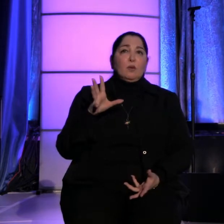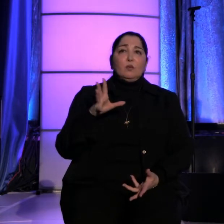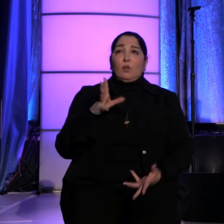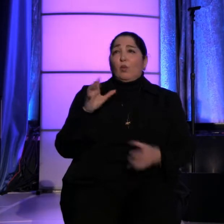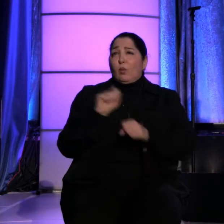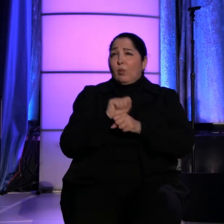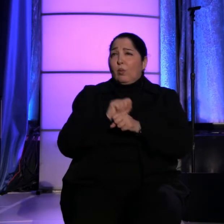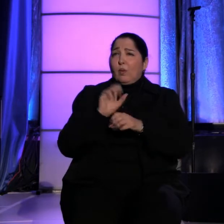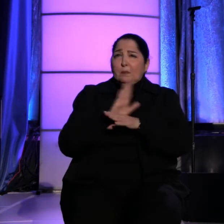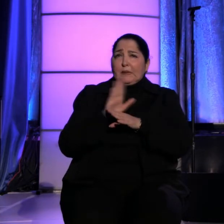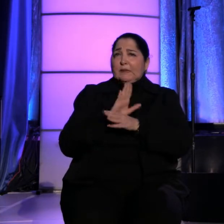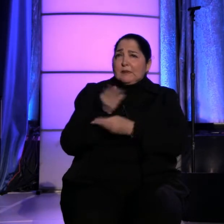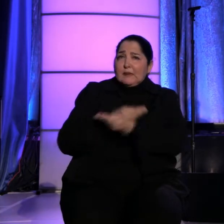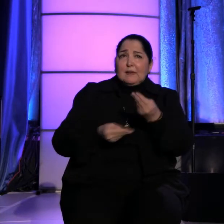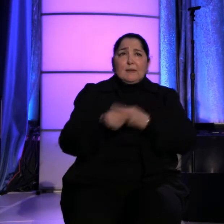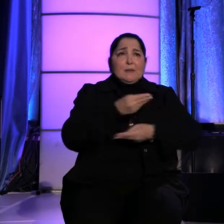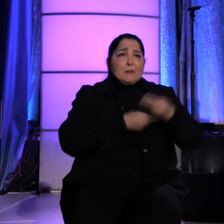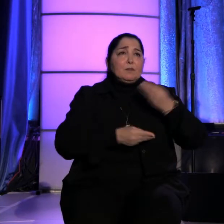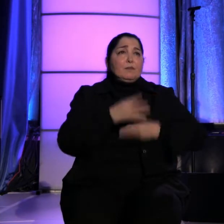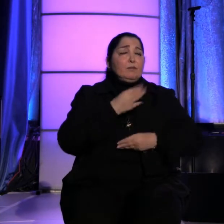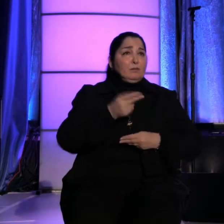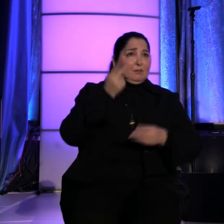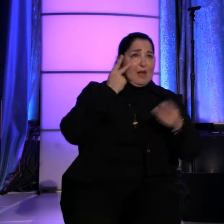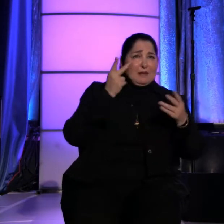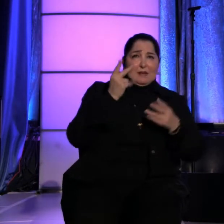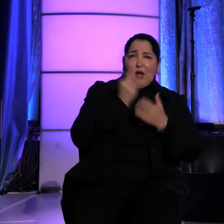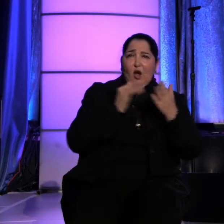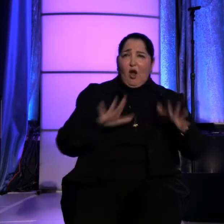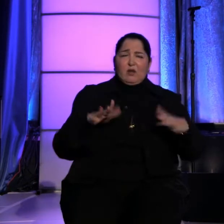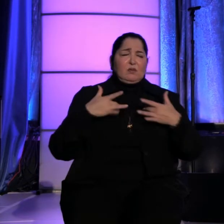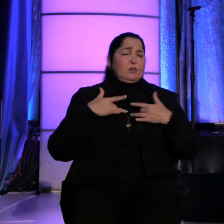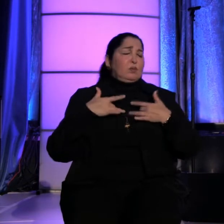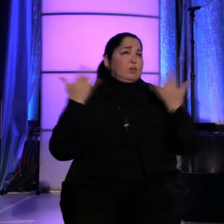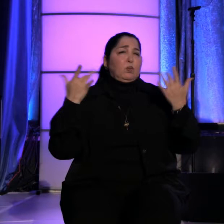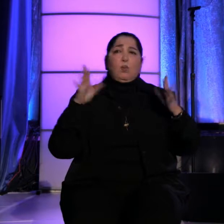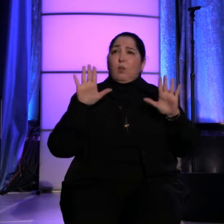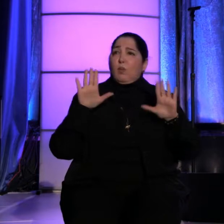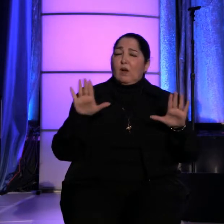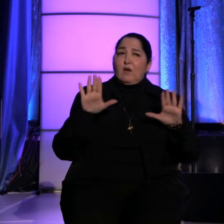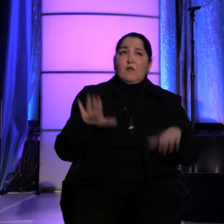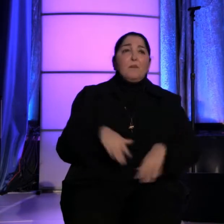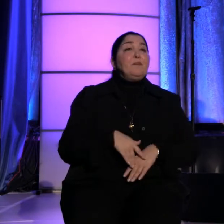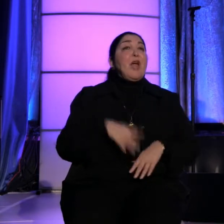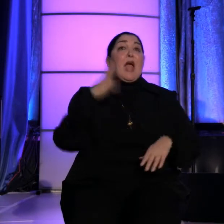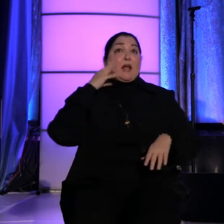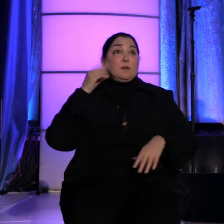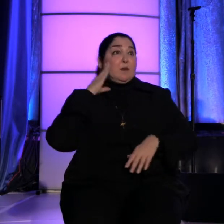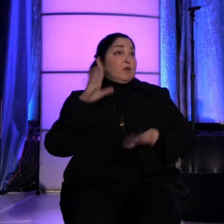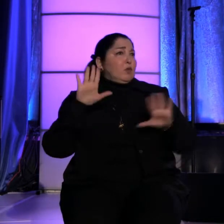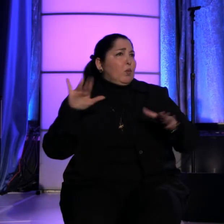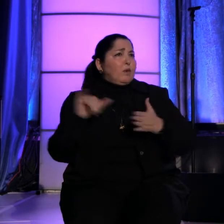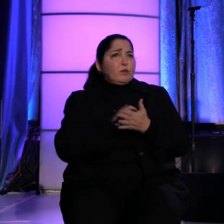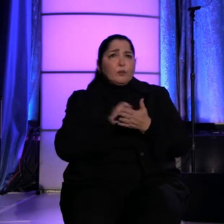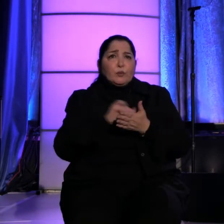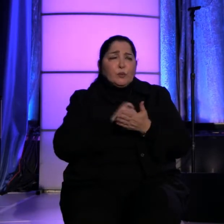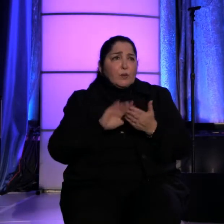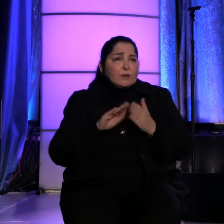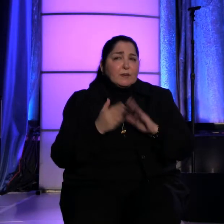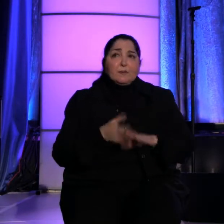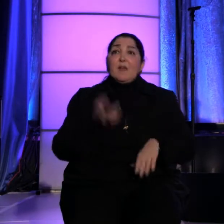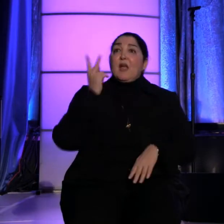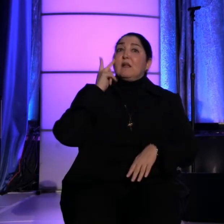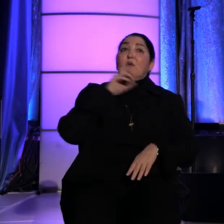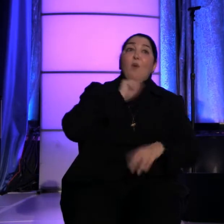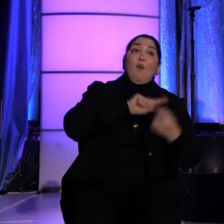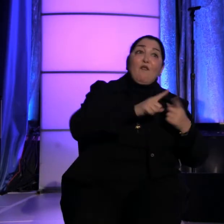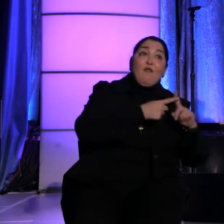see and book amazing artists, experience the myriad offerings of this great city, to see old friends,